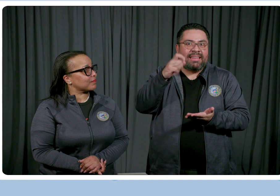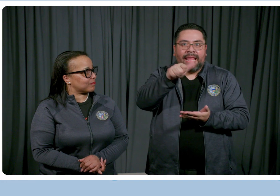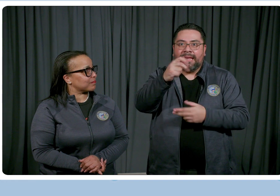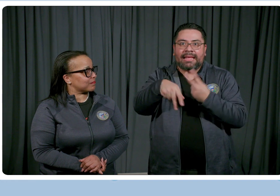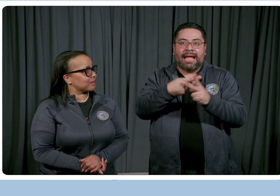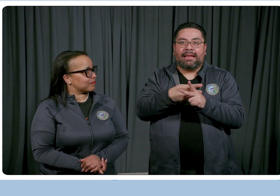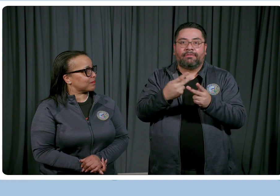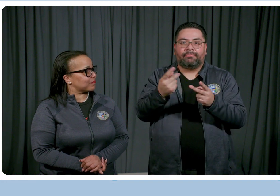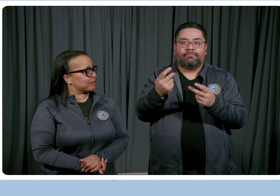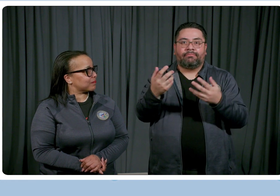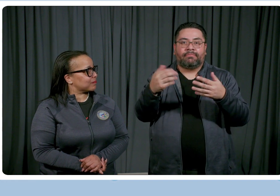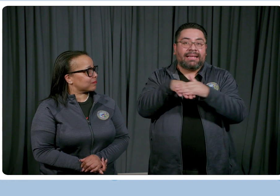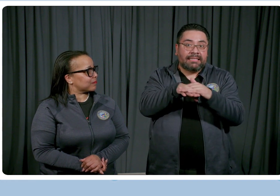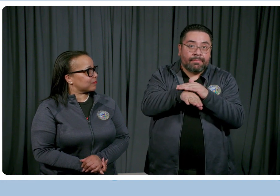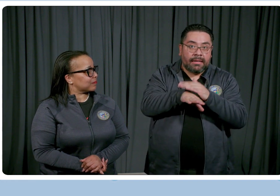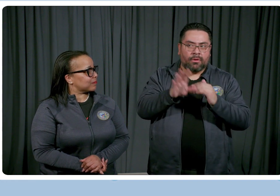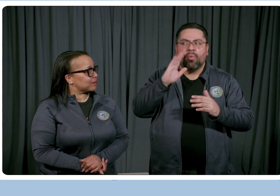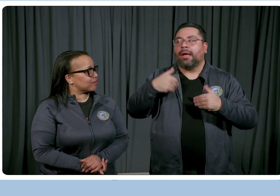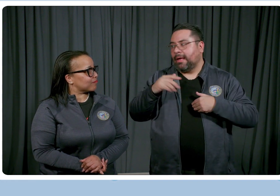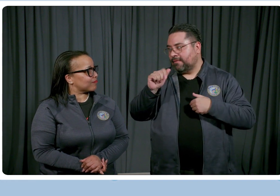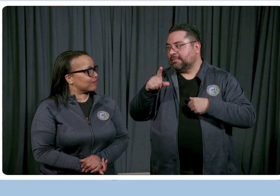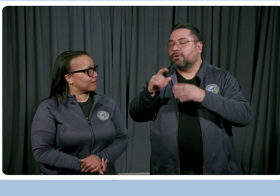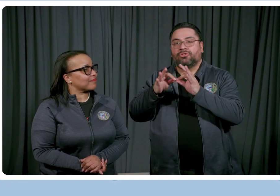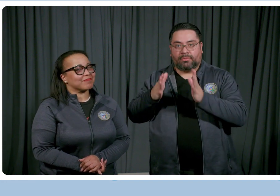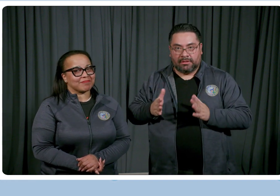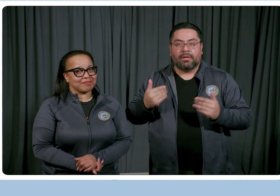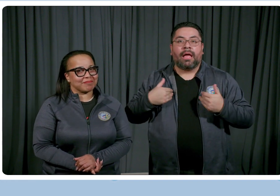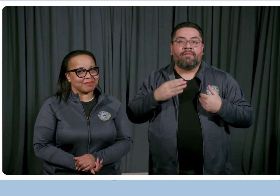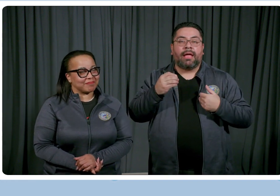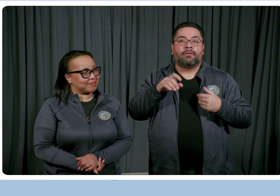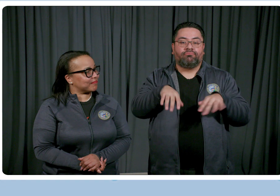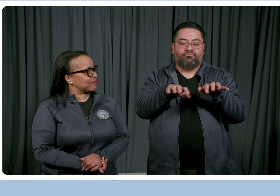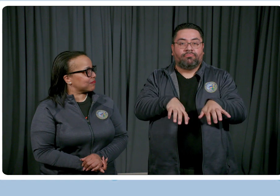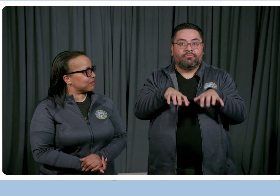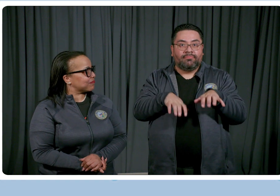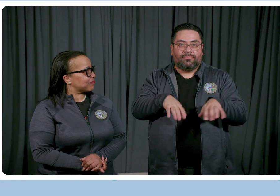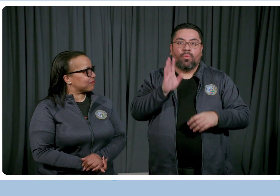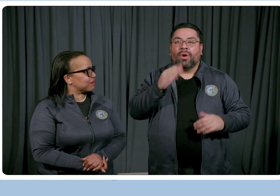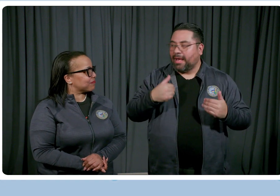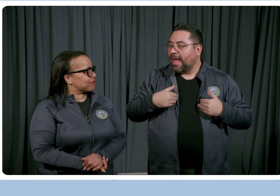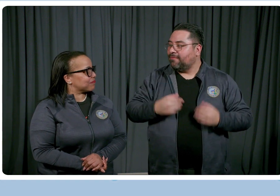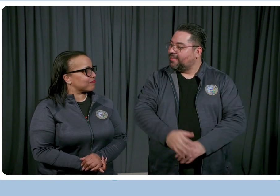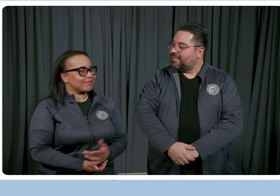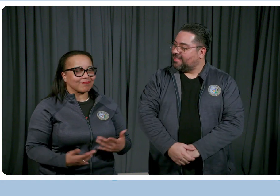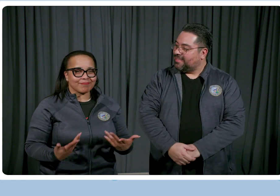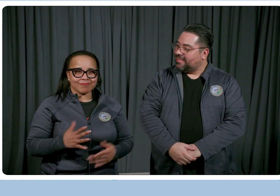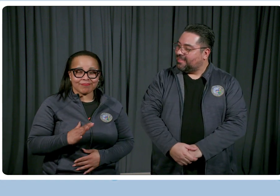type of accessibility you will need. We will have ASL interpretation and real-time captioning